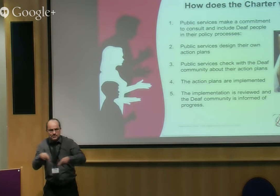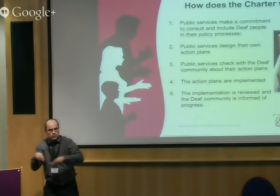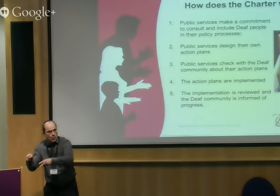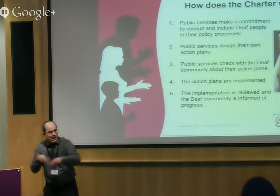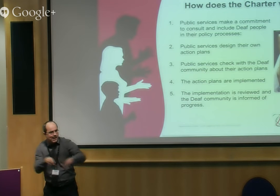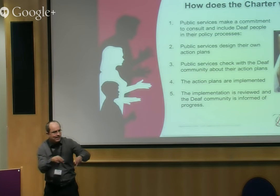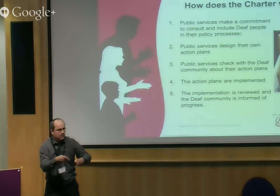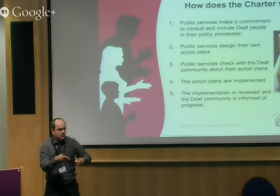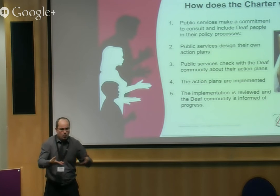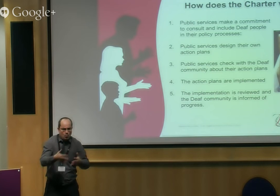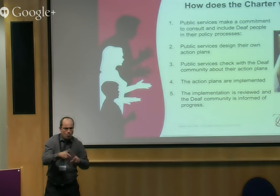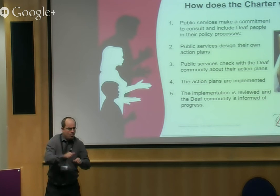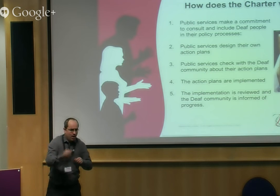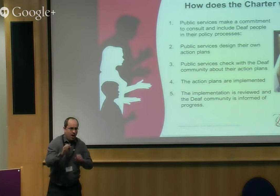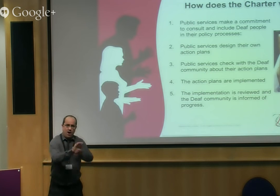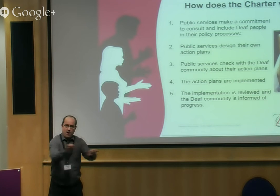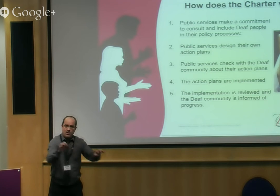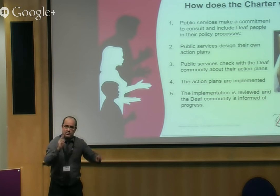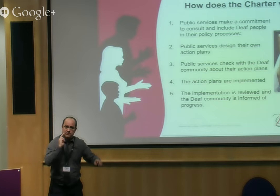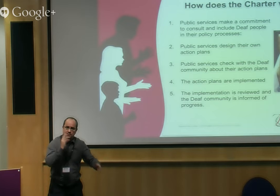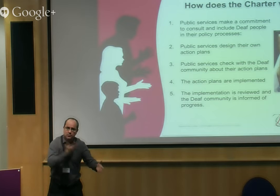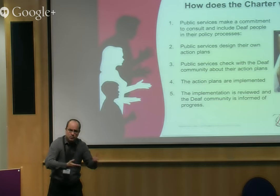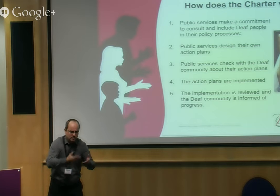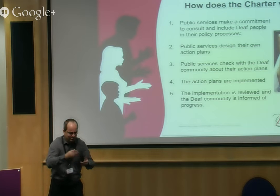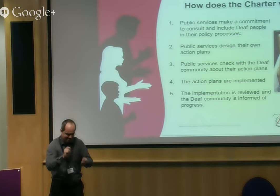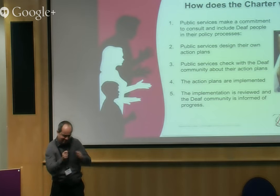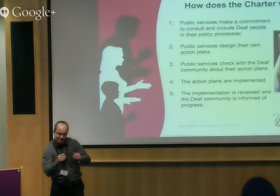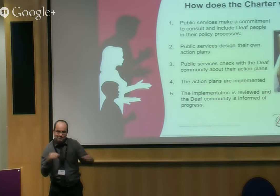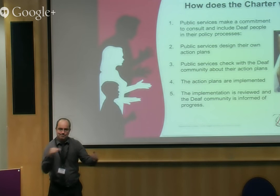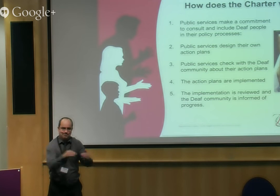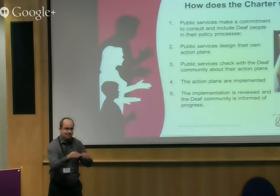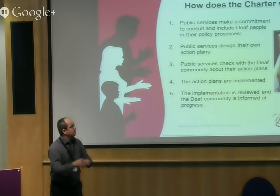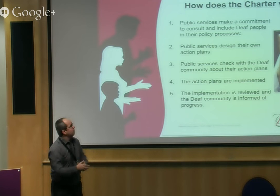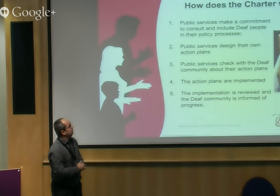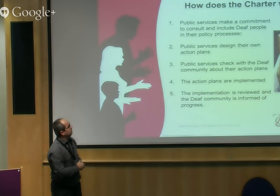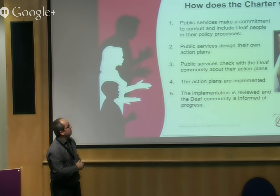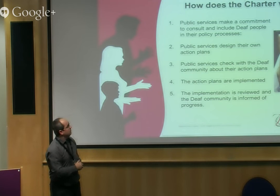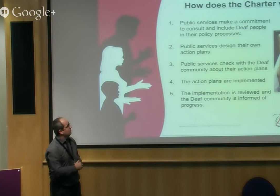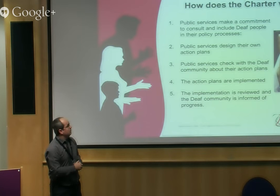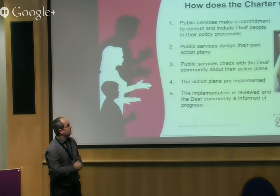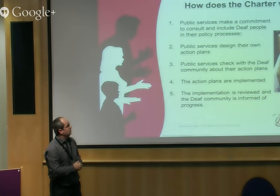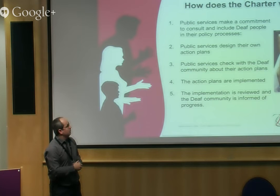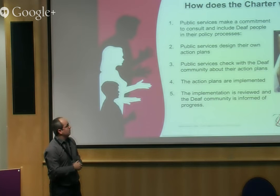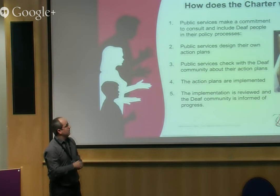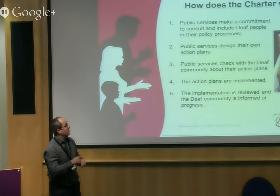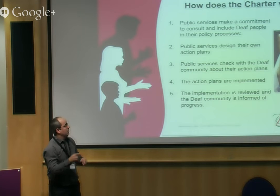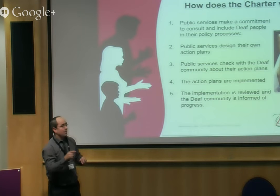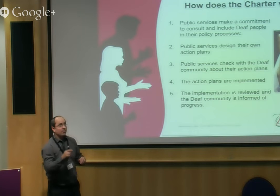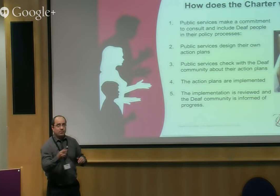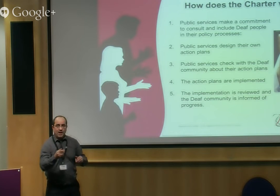it's having a novel way to think of other ways of being able to do things where we can meet the needs of deaf